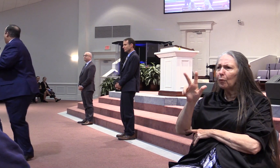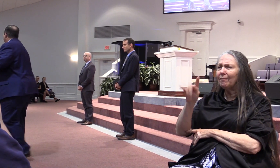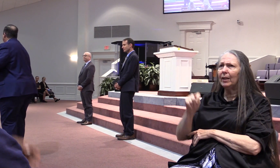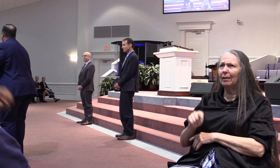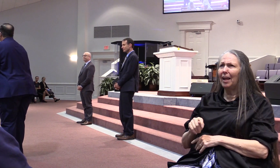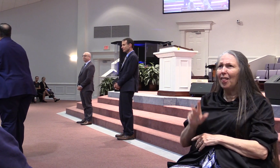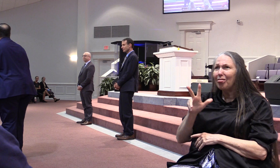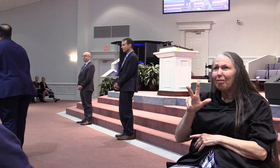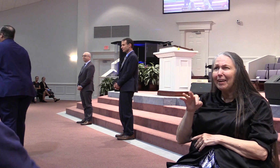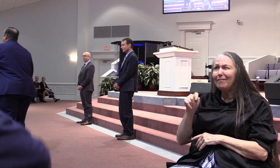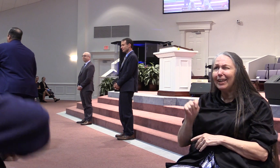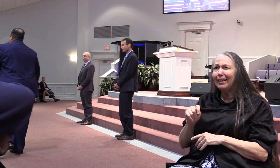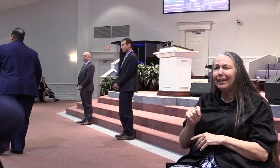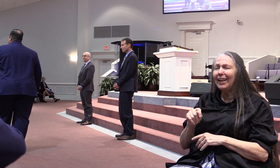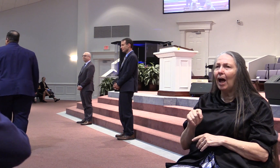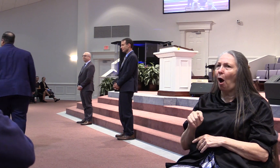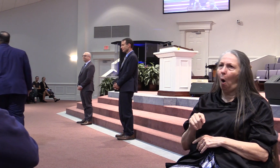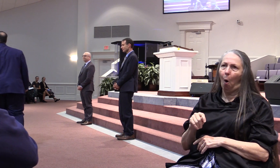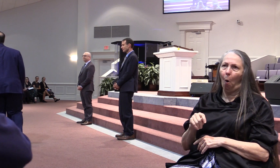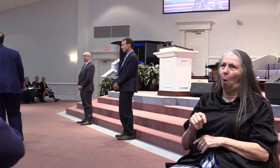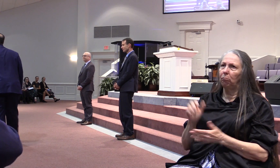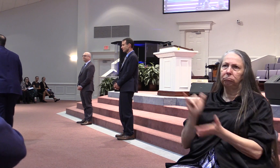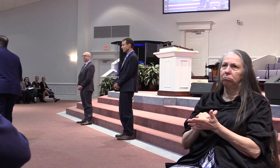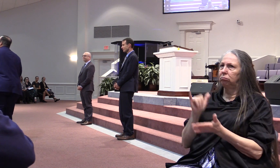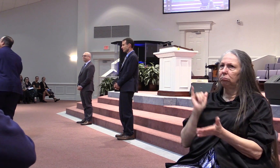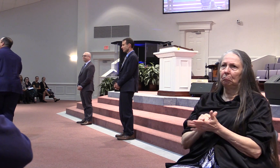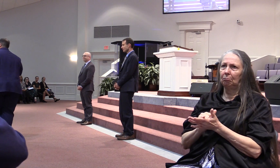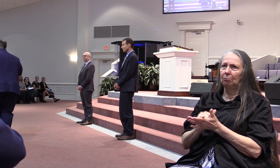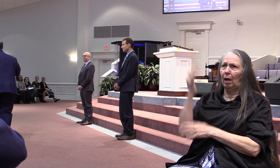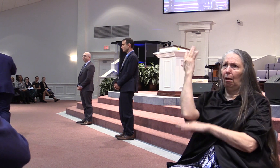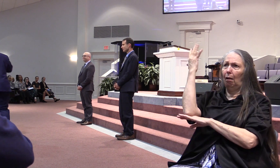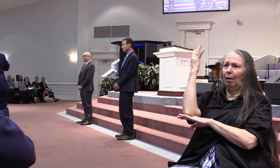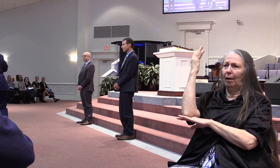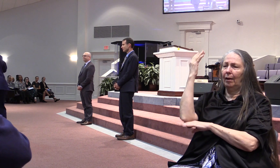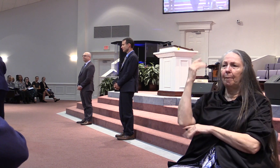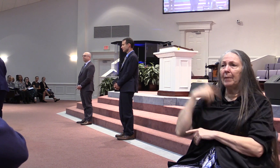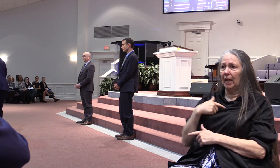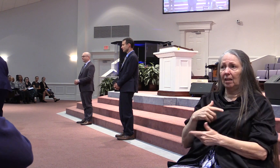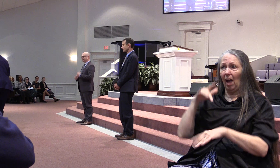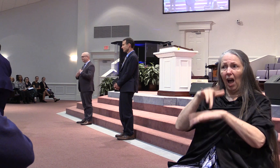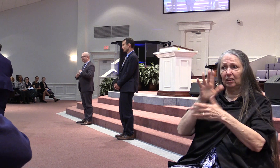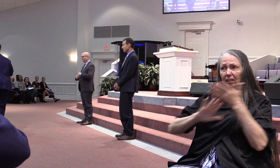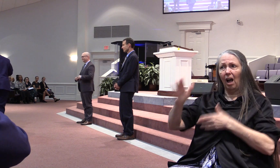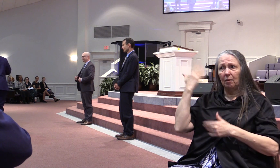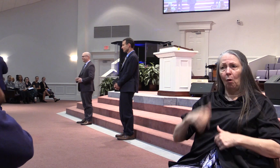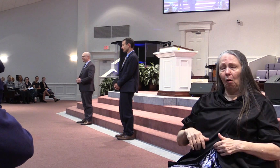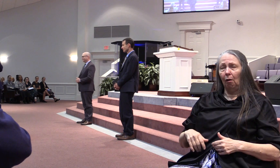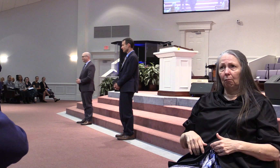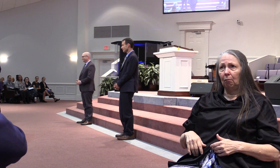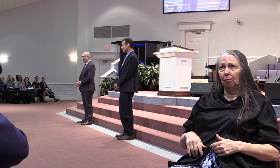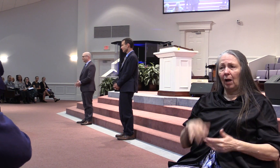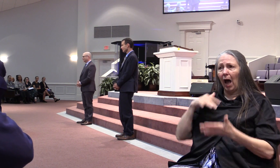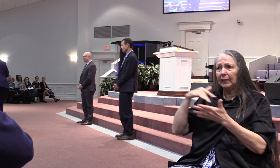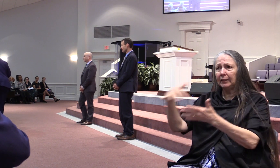No. There's no way they could stand. I mean, I just look uneducated. I've been to college and everything. I